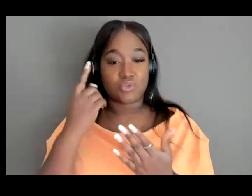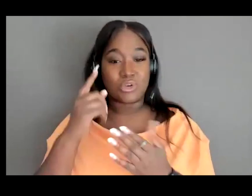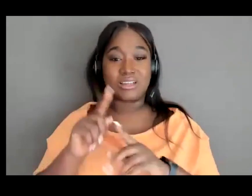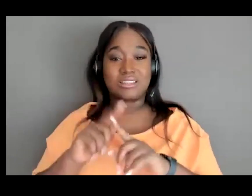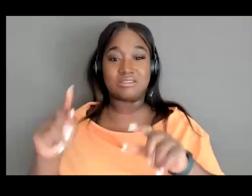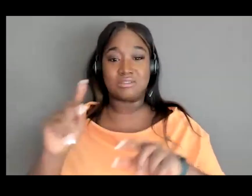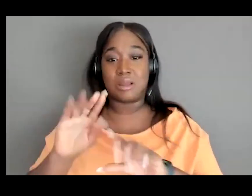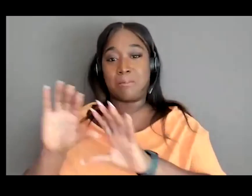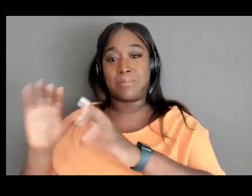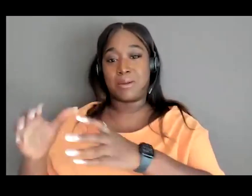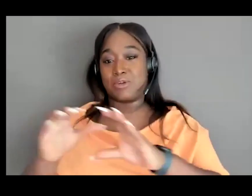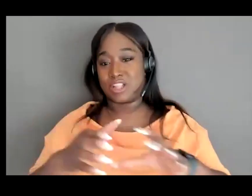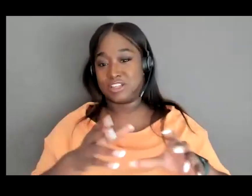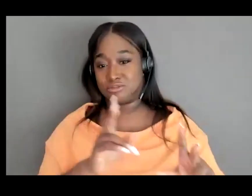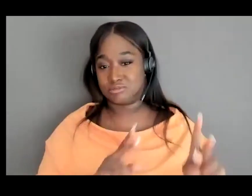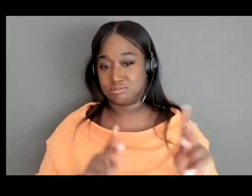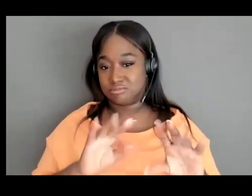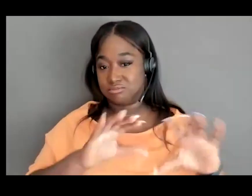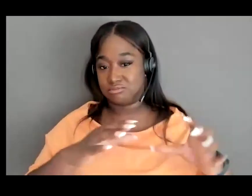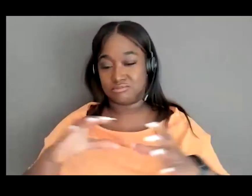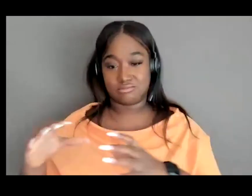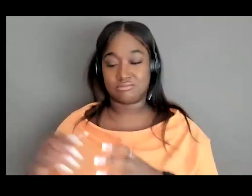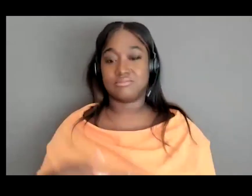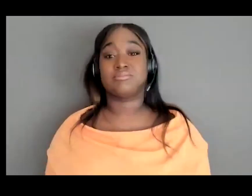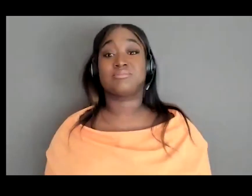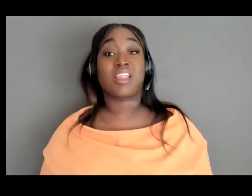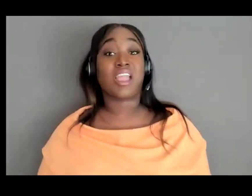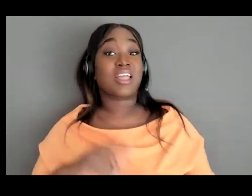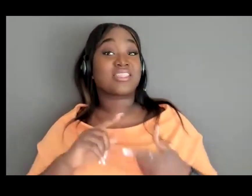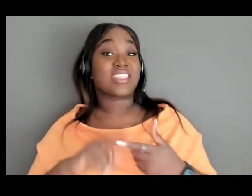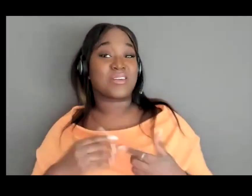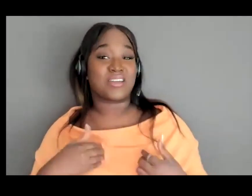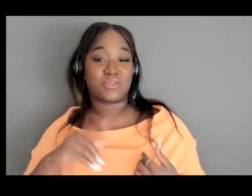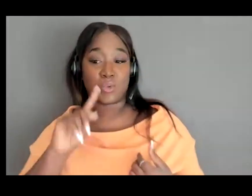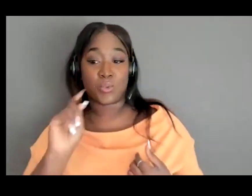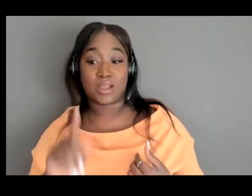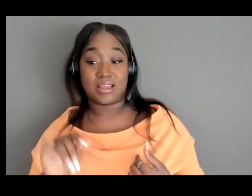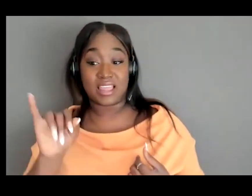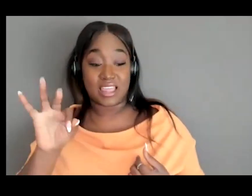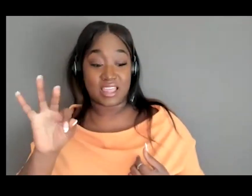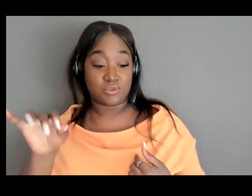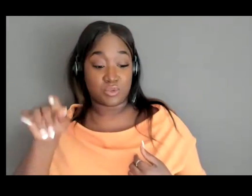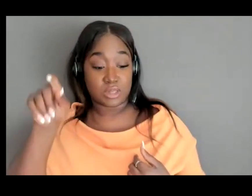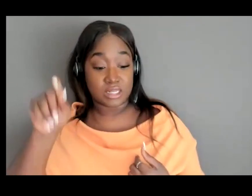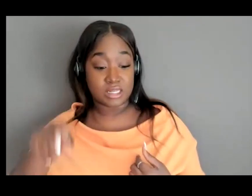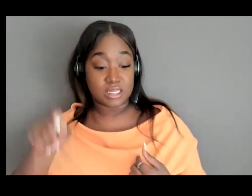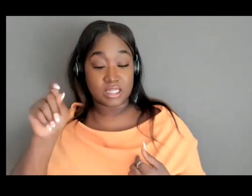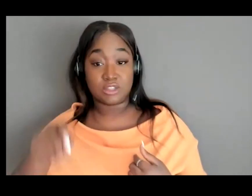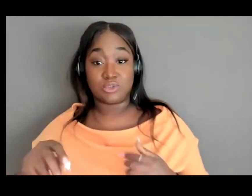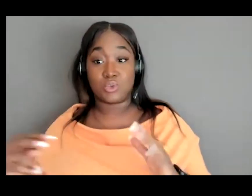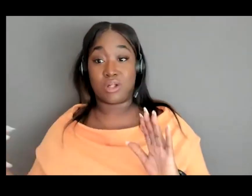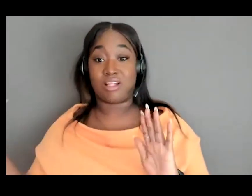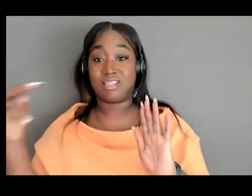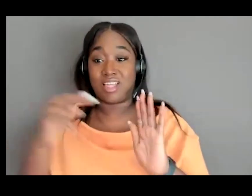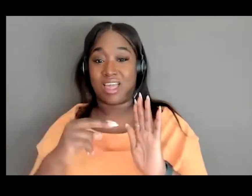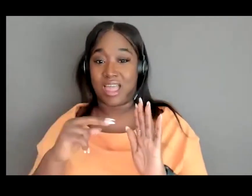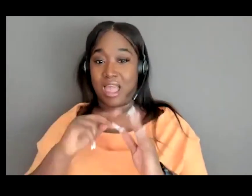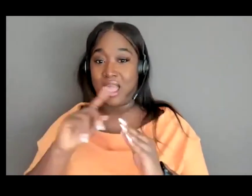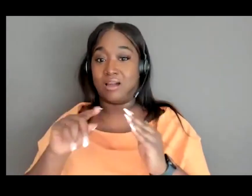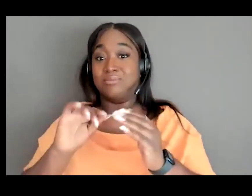segments of population. And then there's a question about, do we even need to look